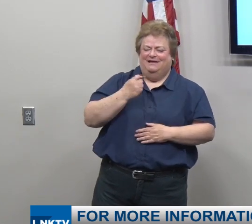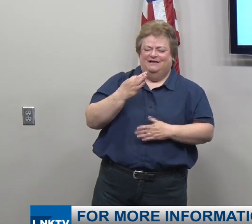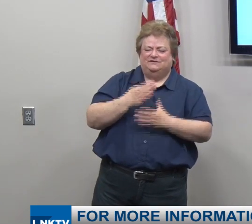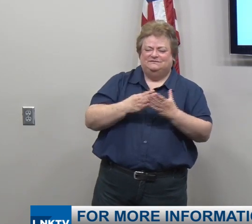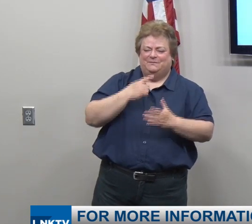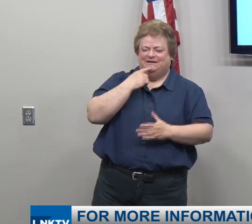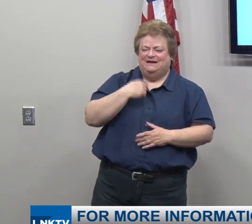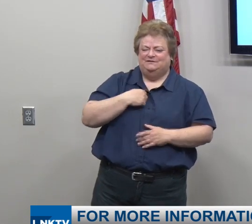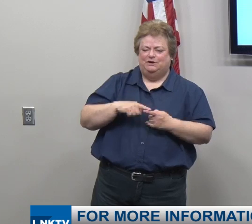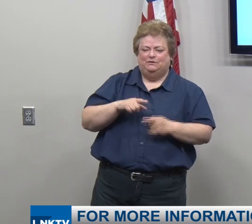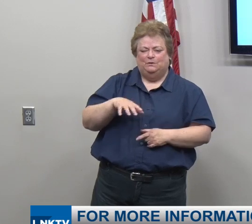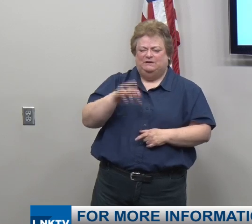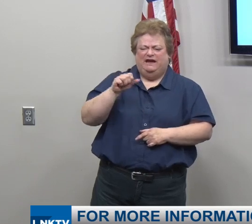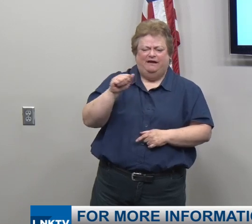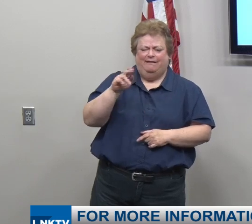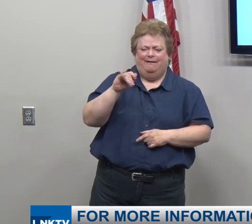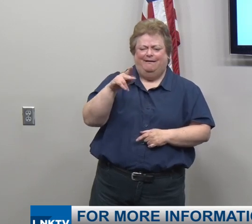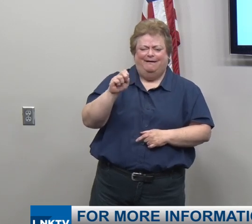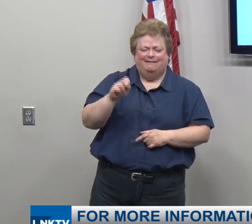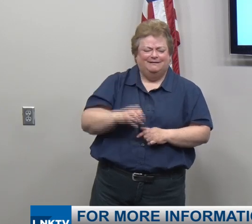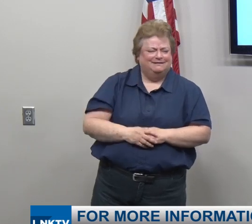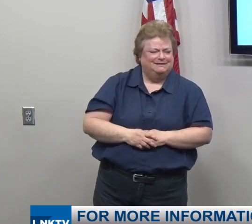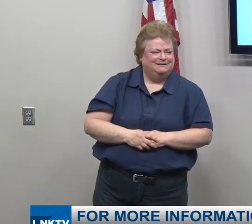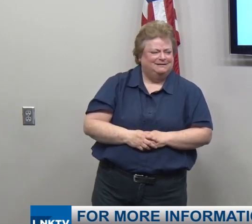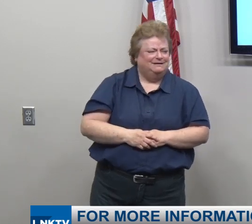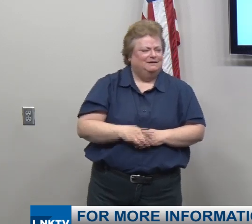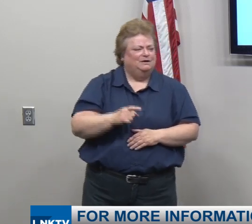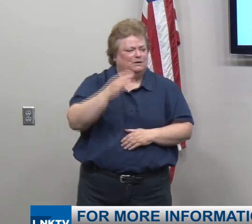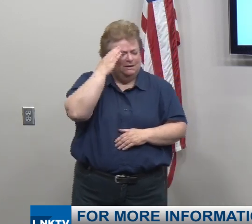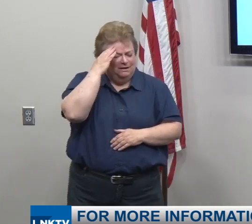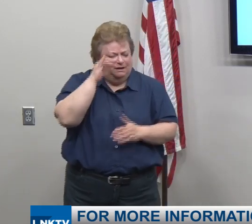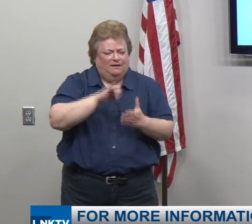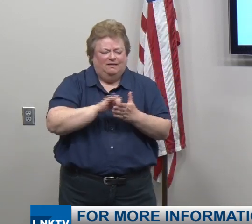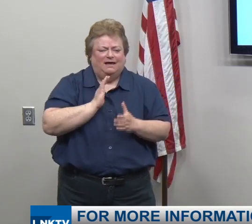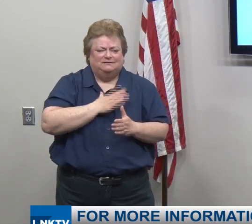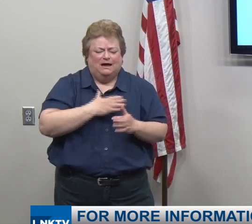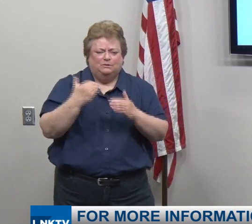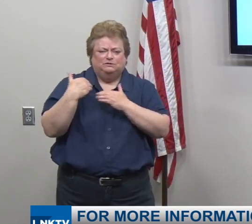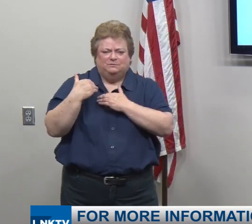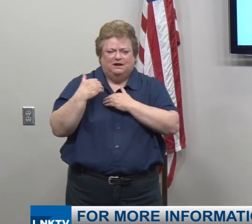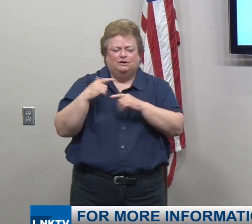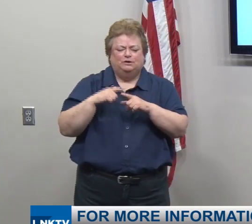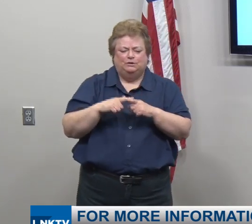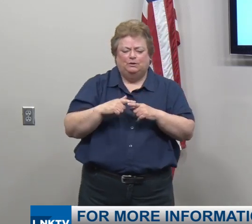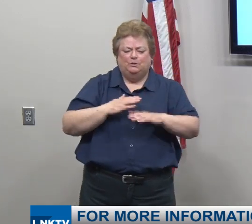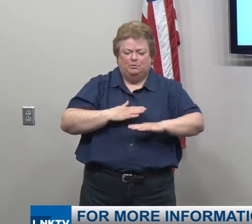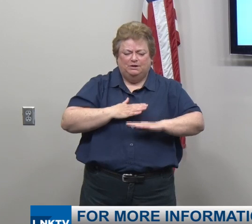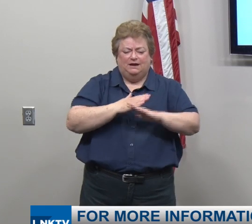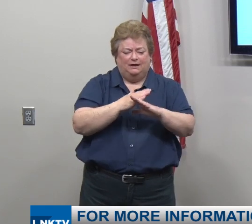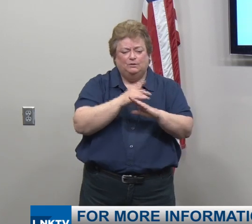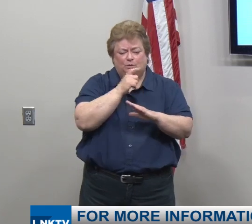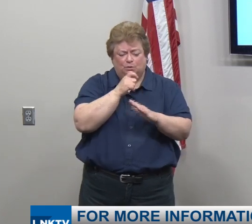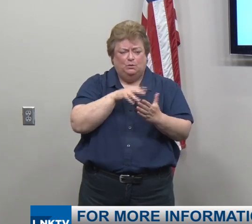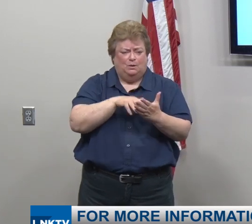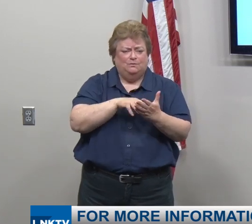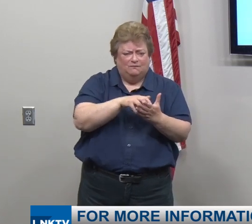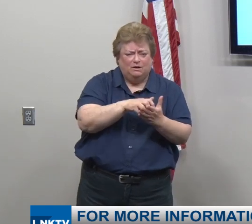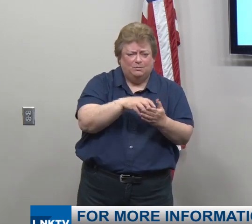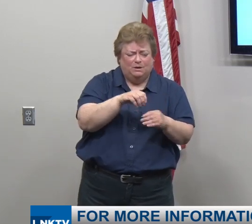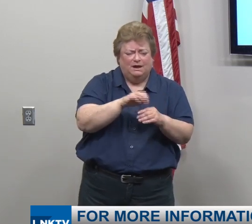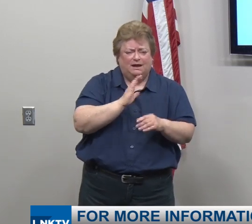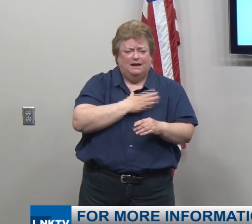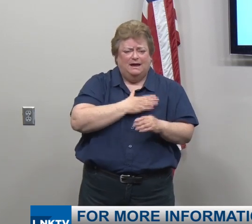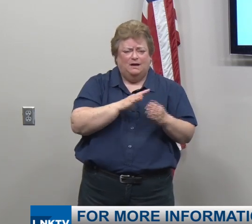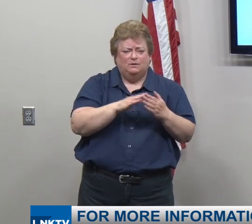Thank you, Councilwoman. We know that it is our responsibility to protect the most vulnerable in our community. And